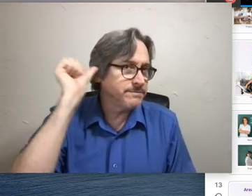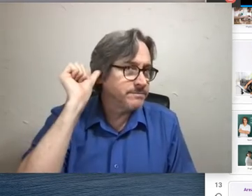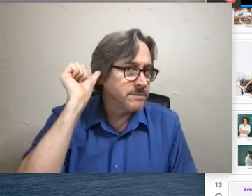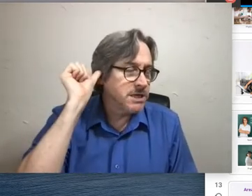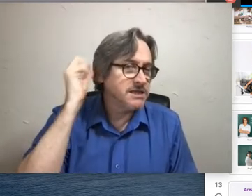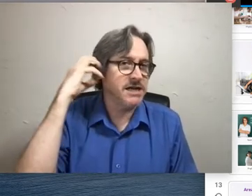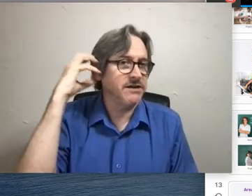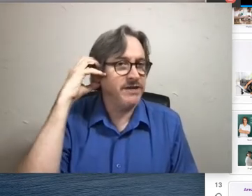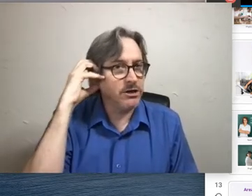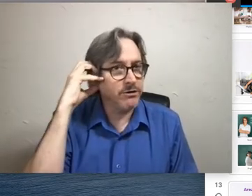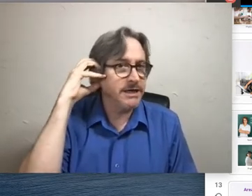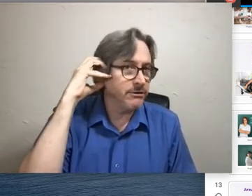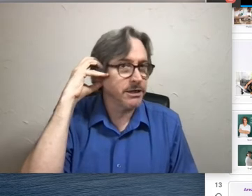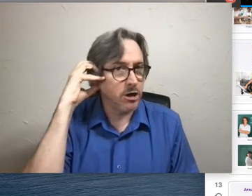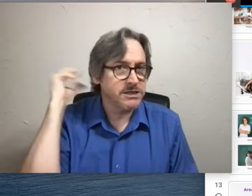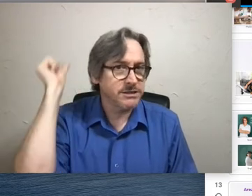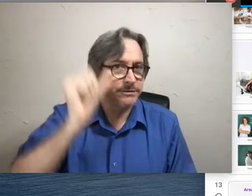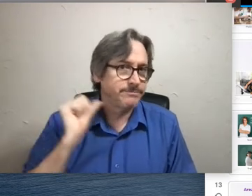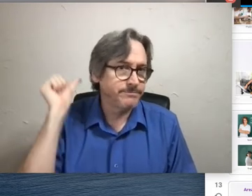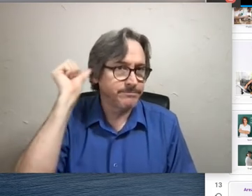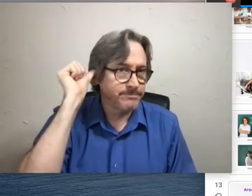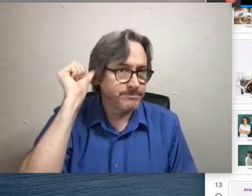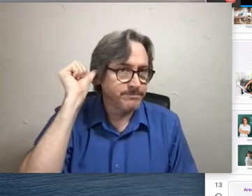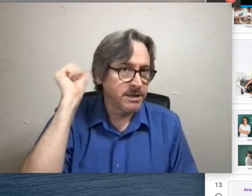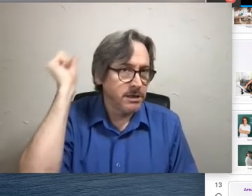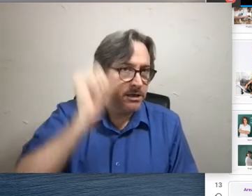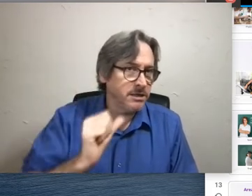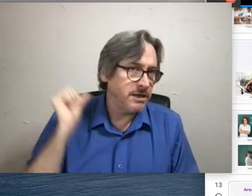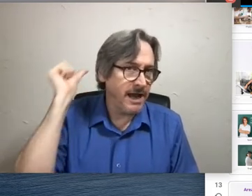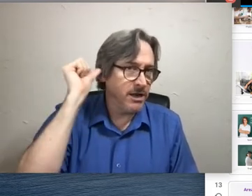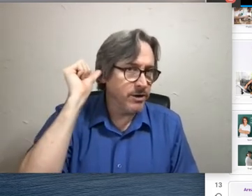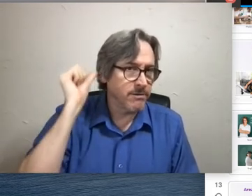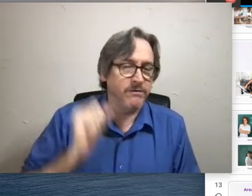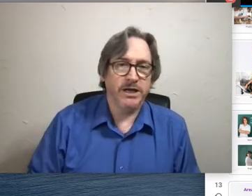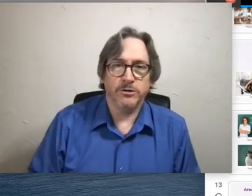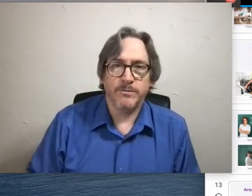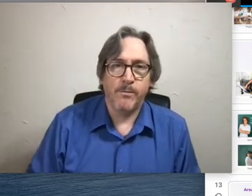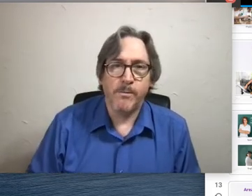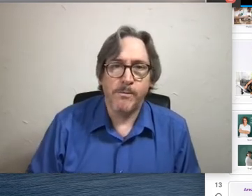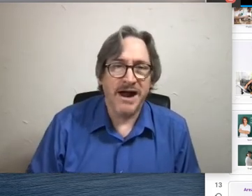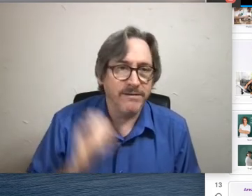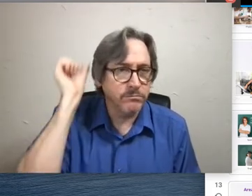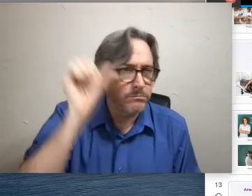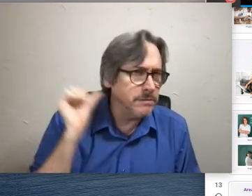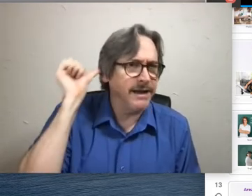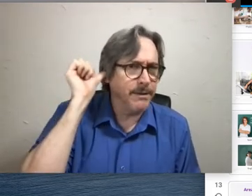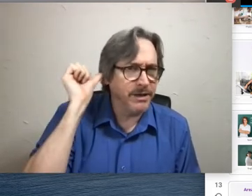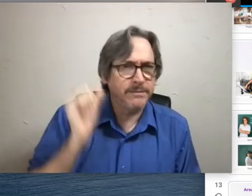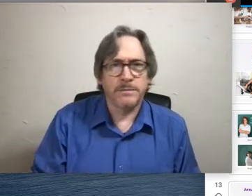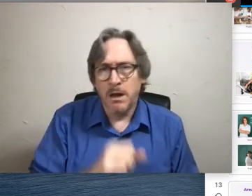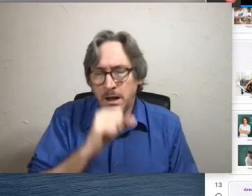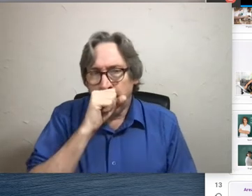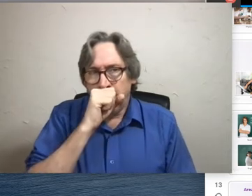Audiology, the study of hearing and hearing loss. A going around the ear and ending